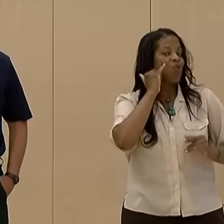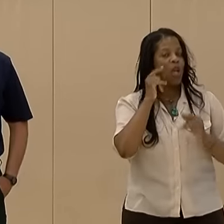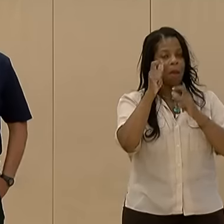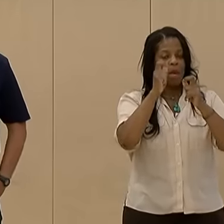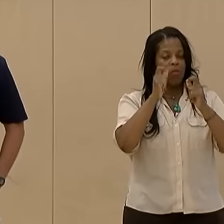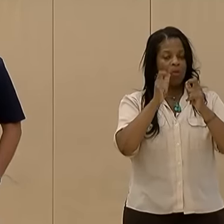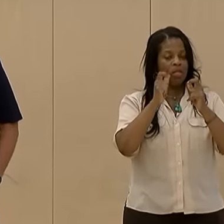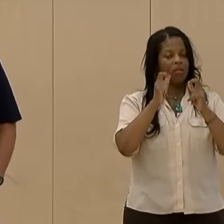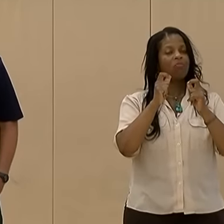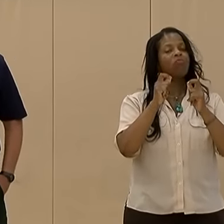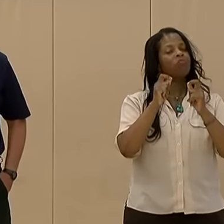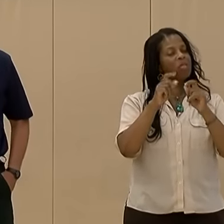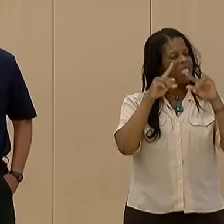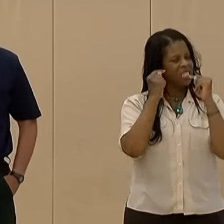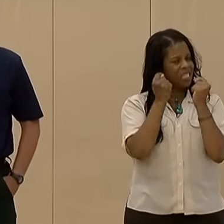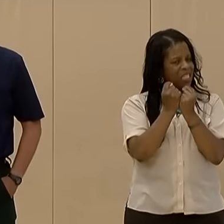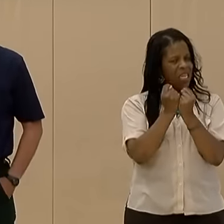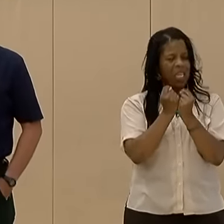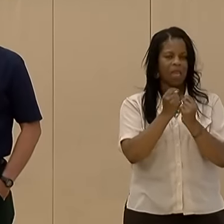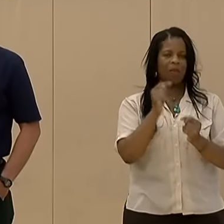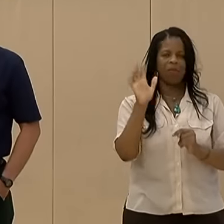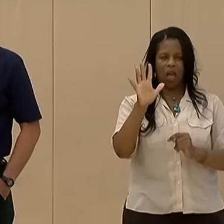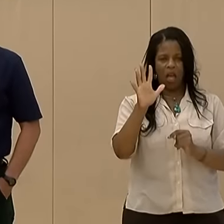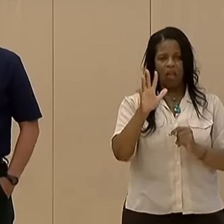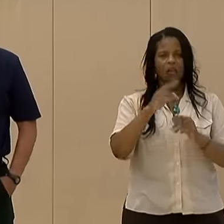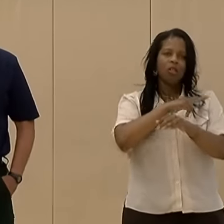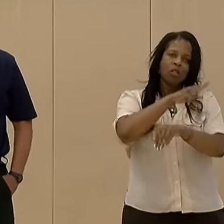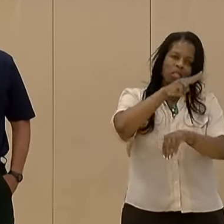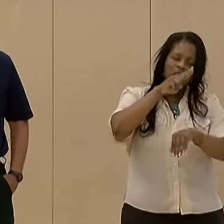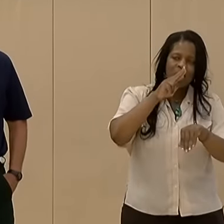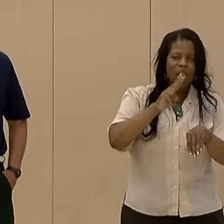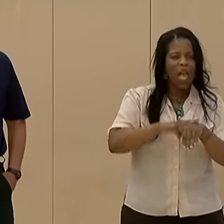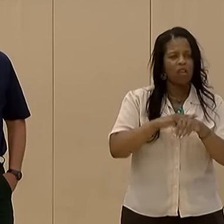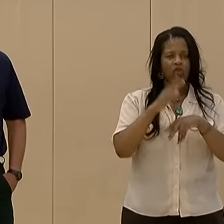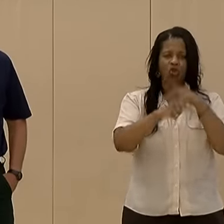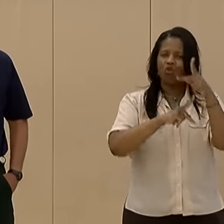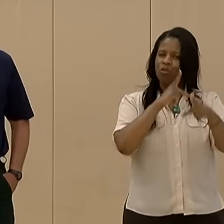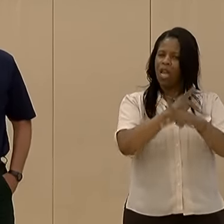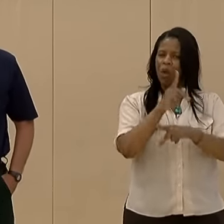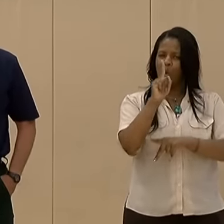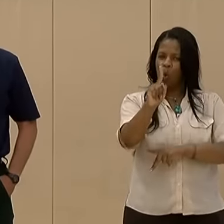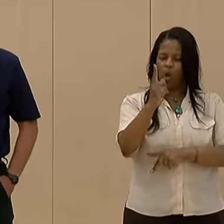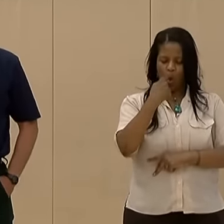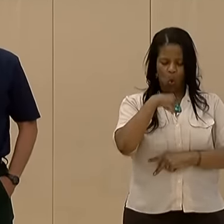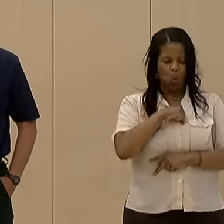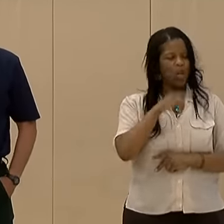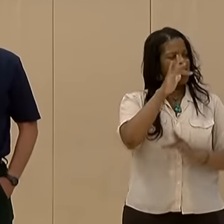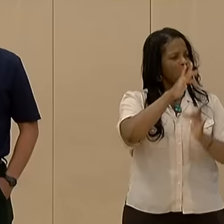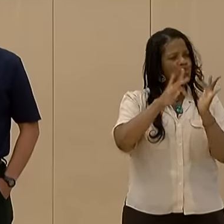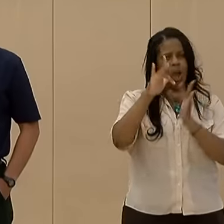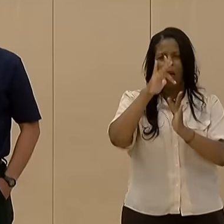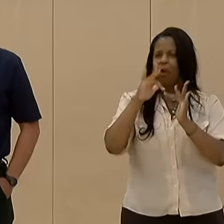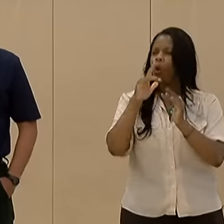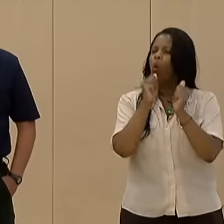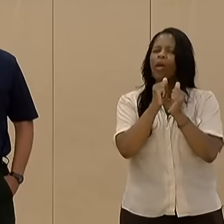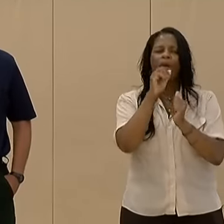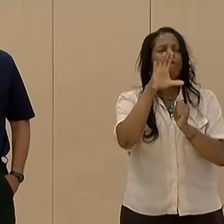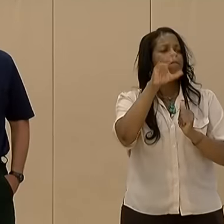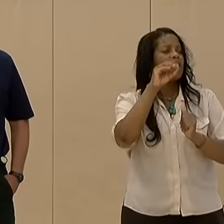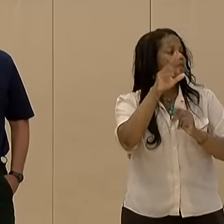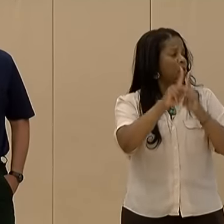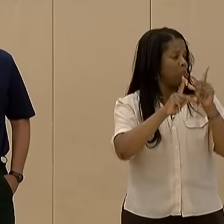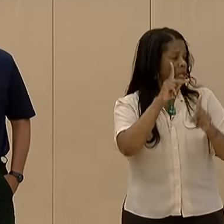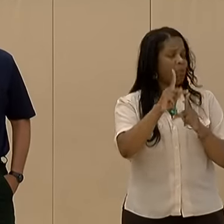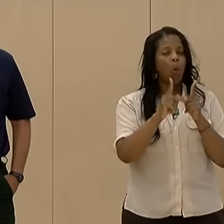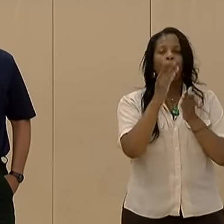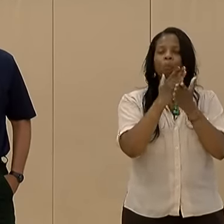Team 5 is a national Type 1 incident management team. We travel with about 50 folks as part of our core